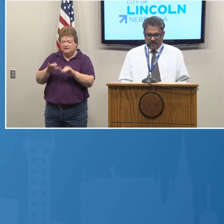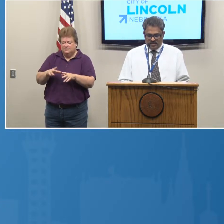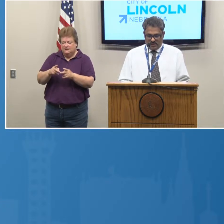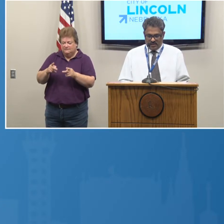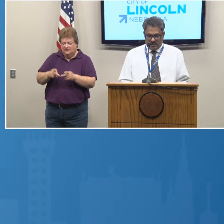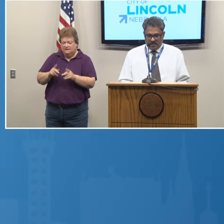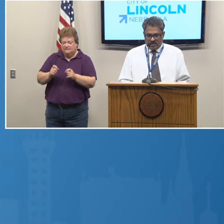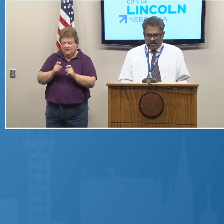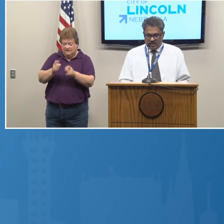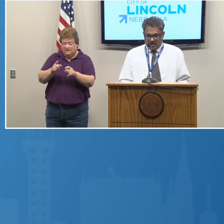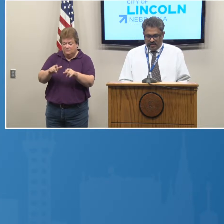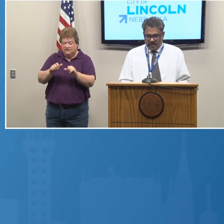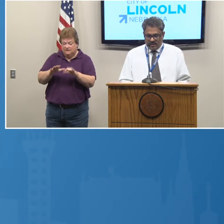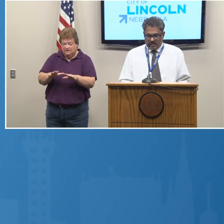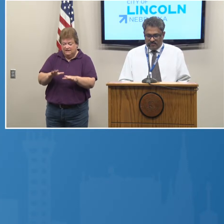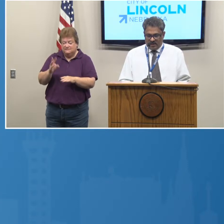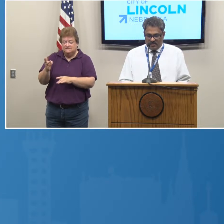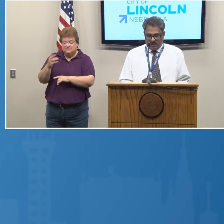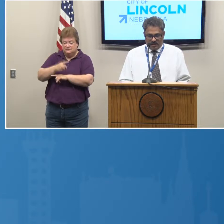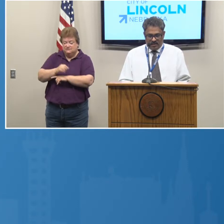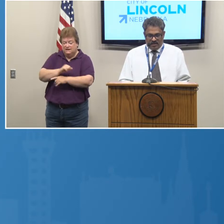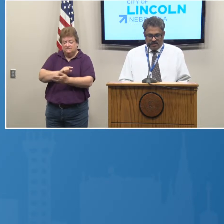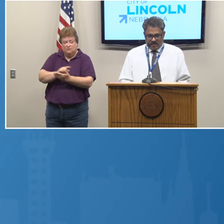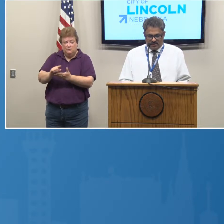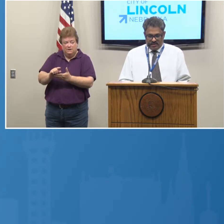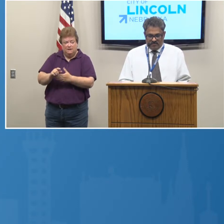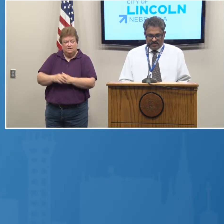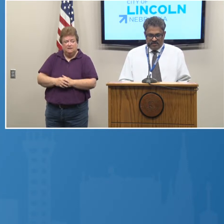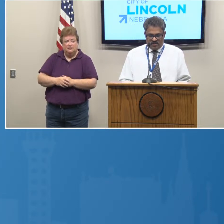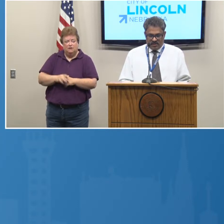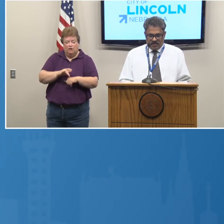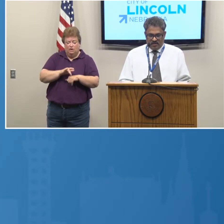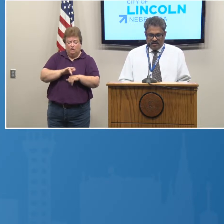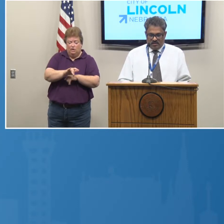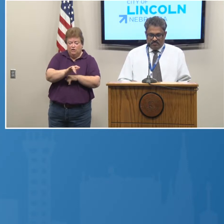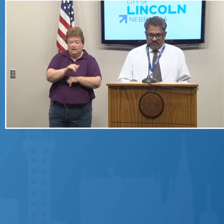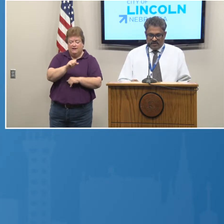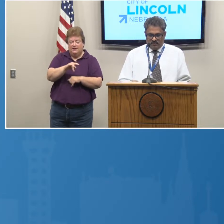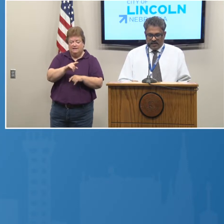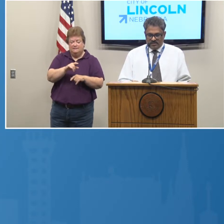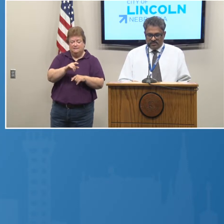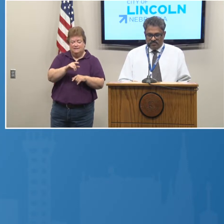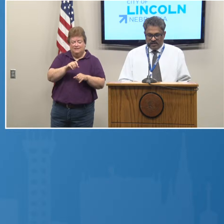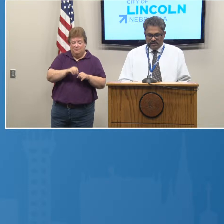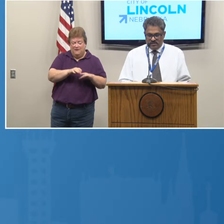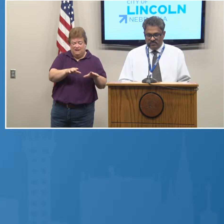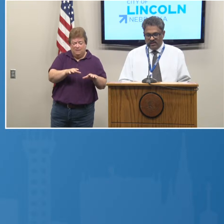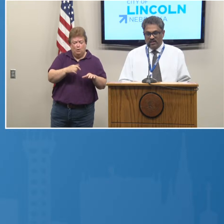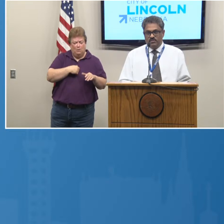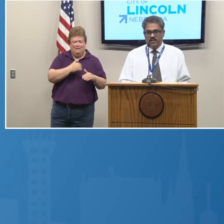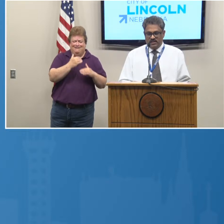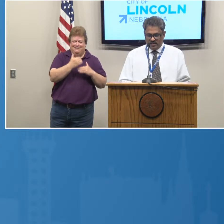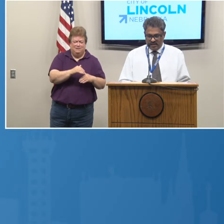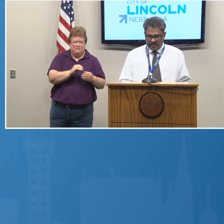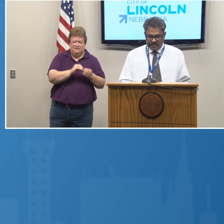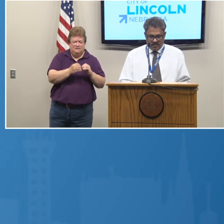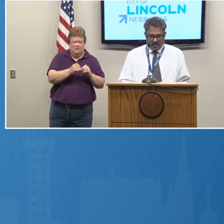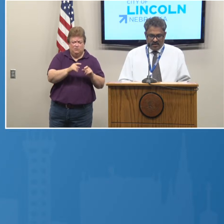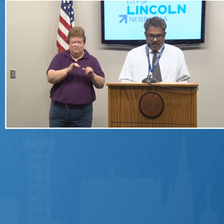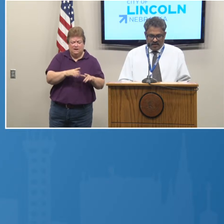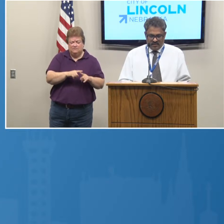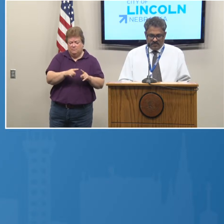additional capacity. Early in the pandemic, testing was limited, but for the past 2 months, we have been in